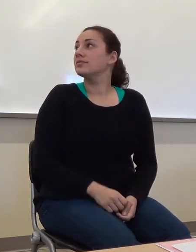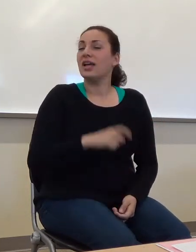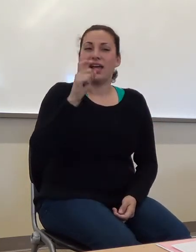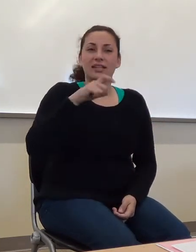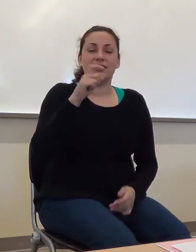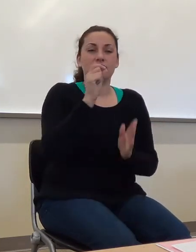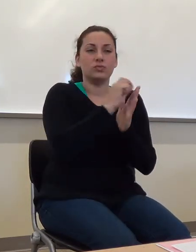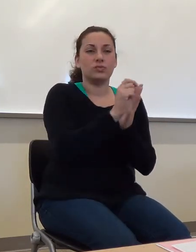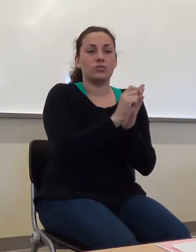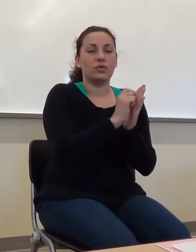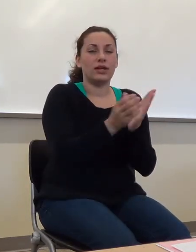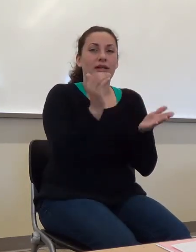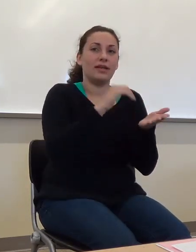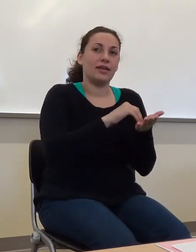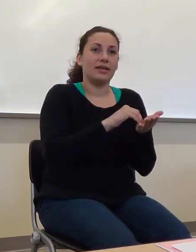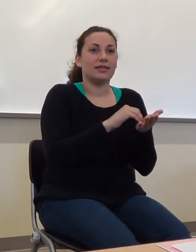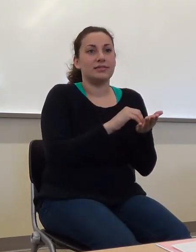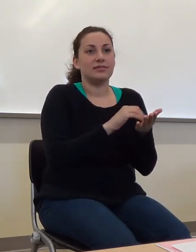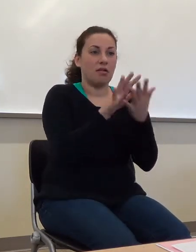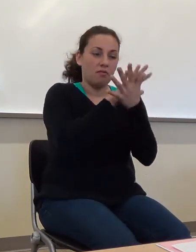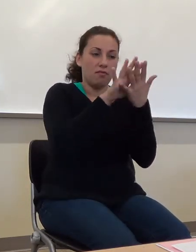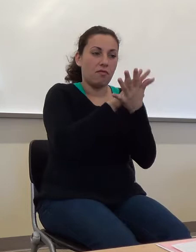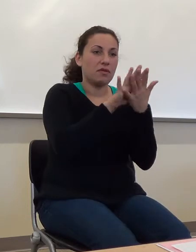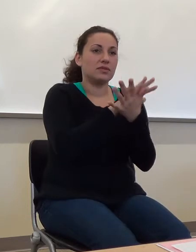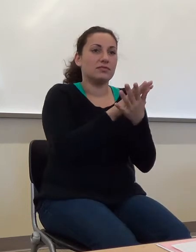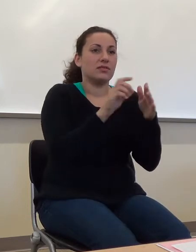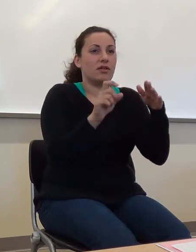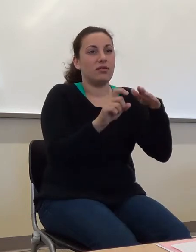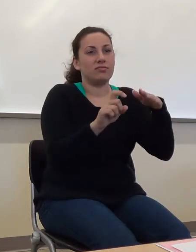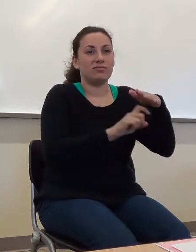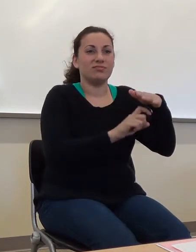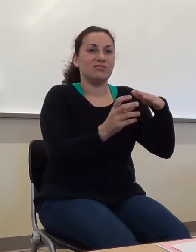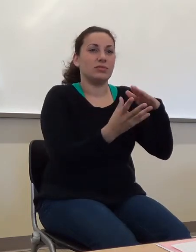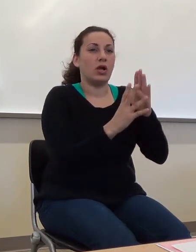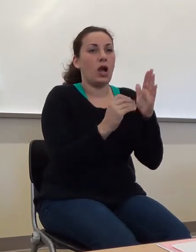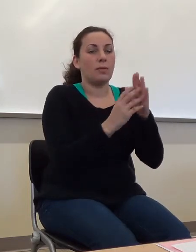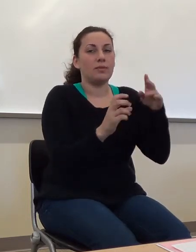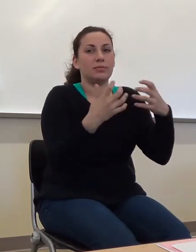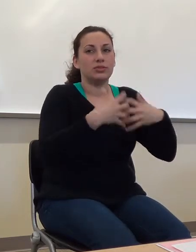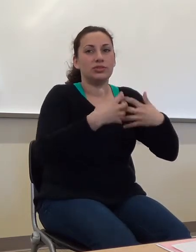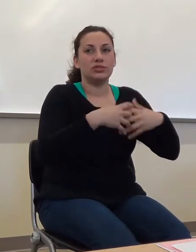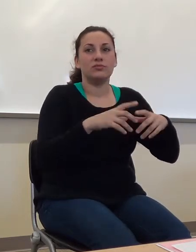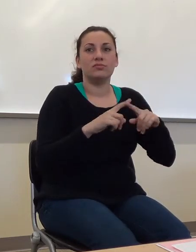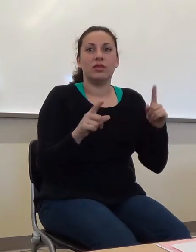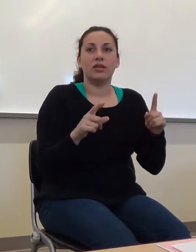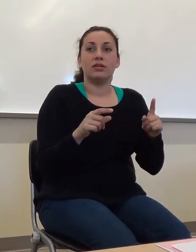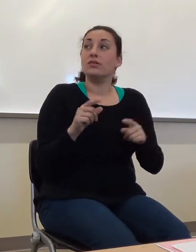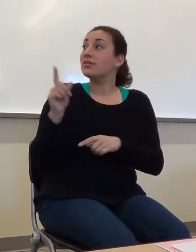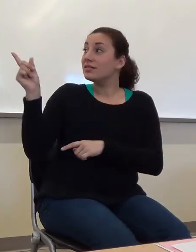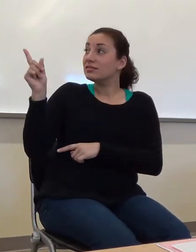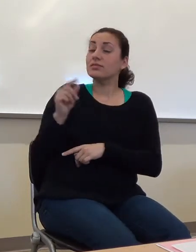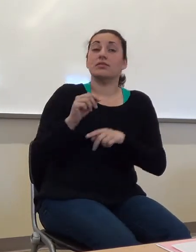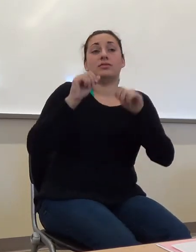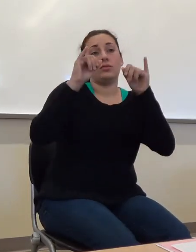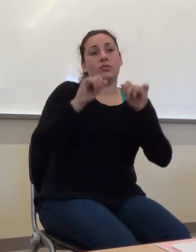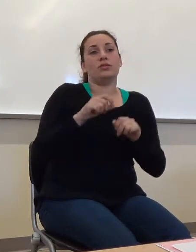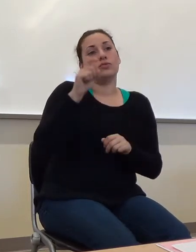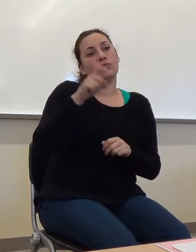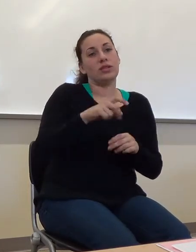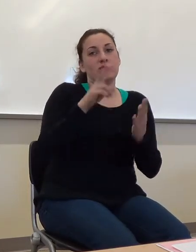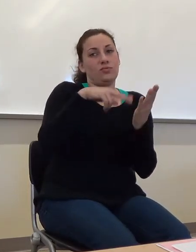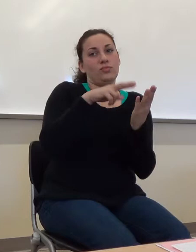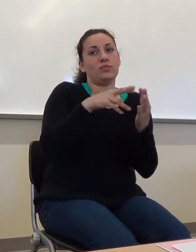again. Those are kind of gone off the top with the copy machine. But these are quizzes, so again, read the